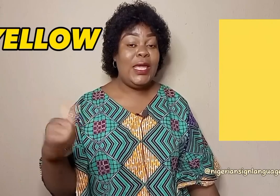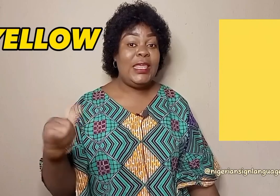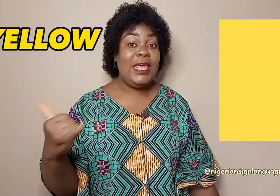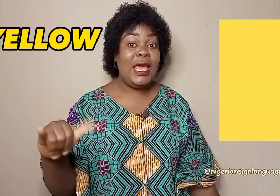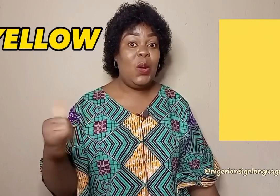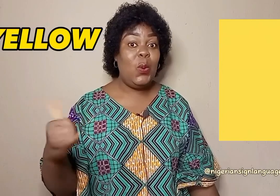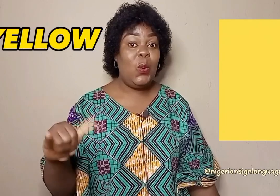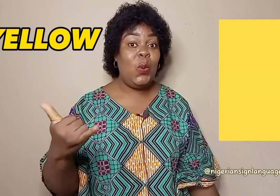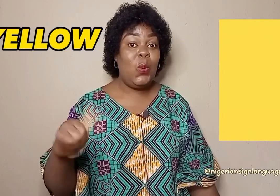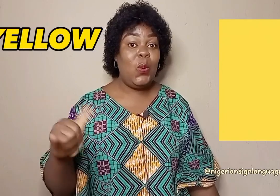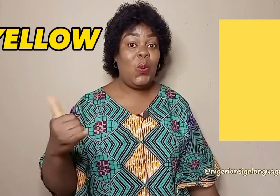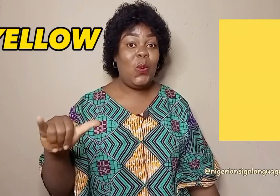yellow,